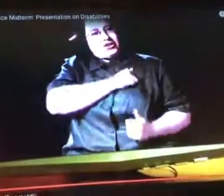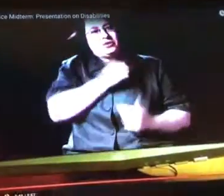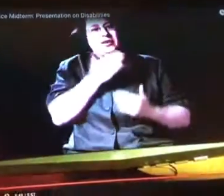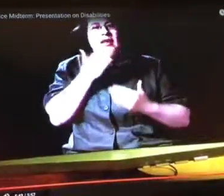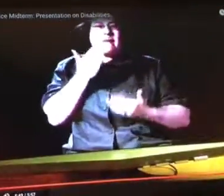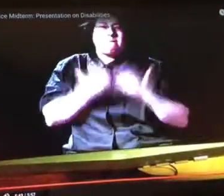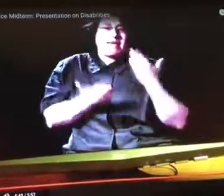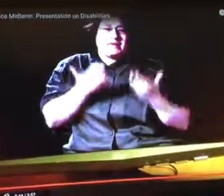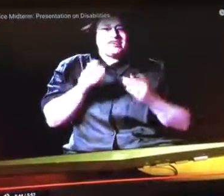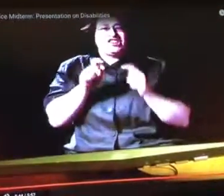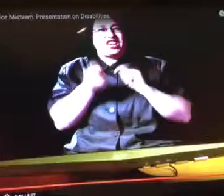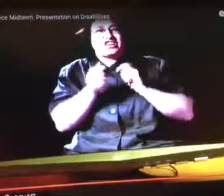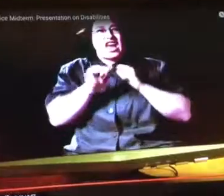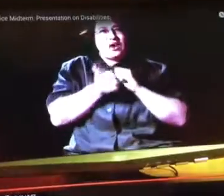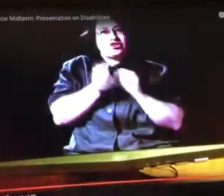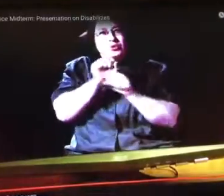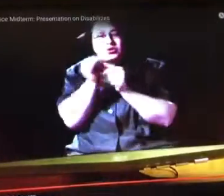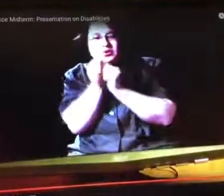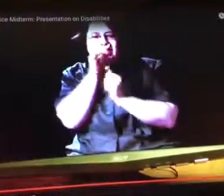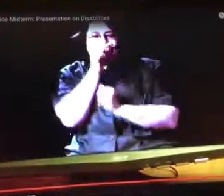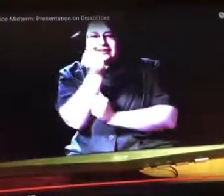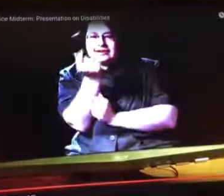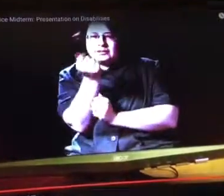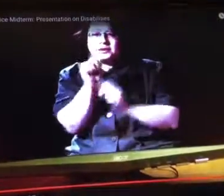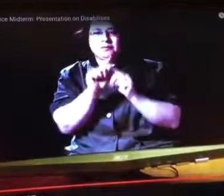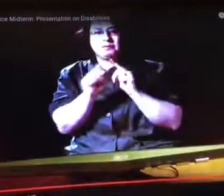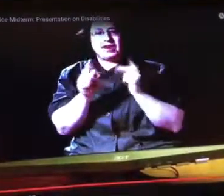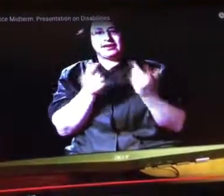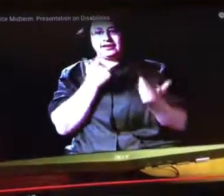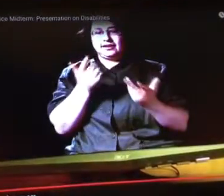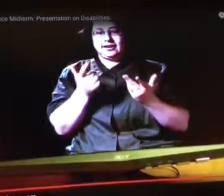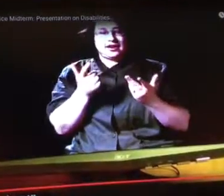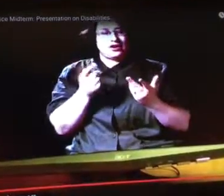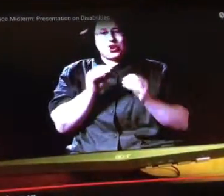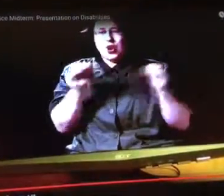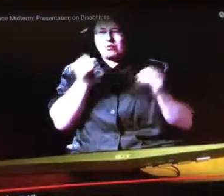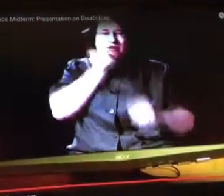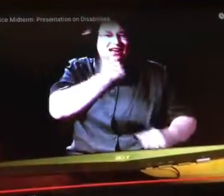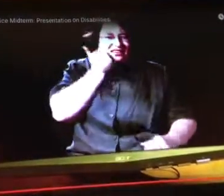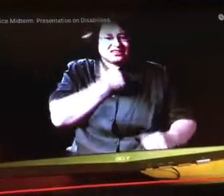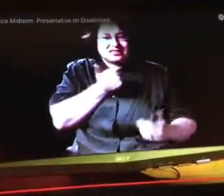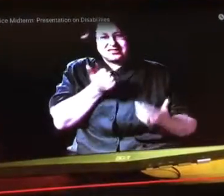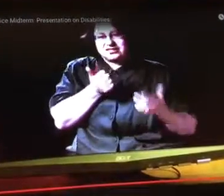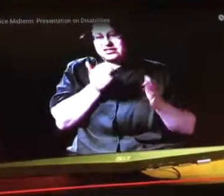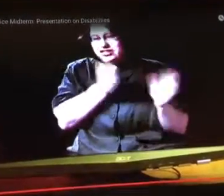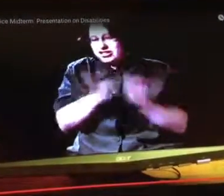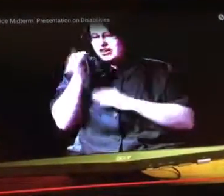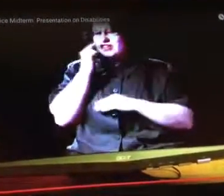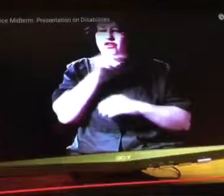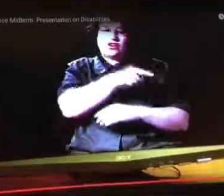the classroom. Sometimes it has to be your attitude, or maybe you have to change a little bit of how you work with